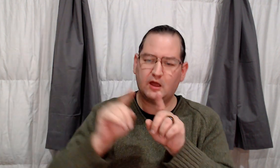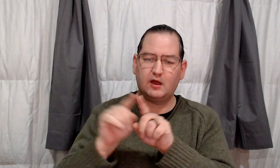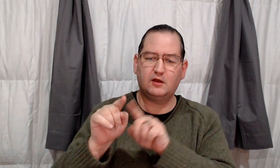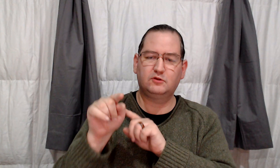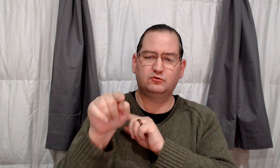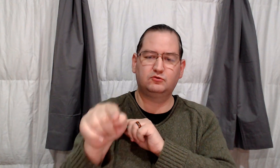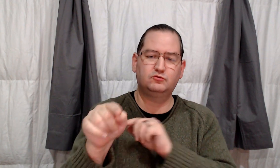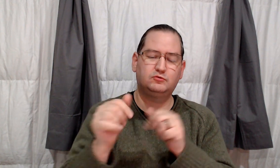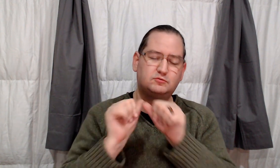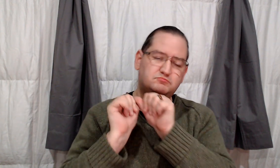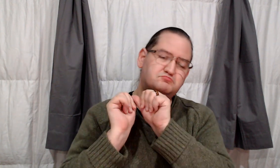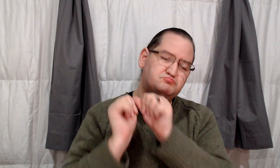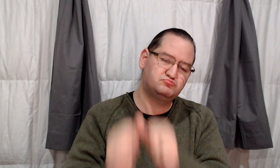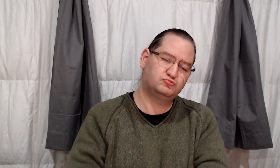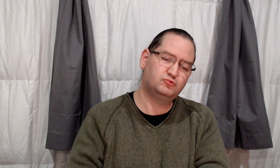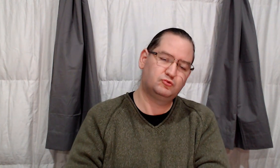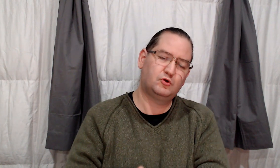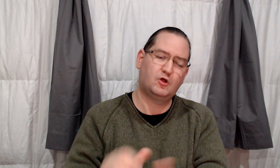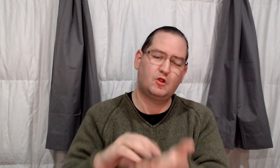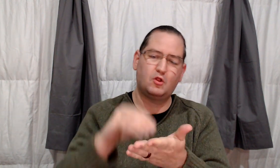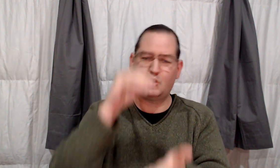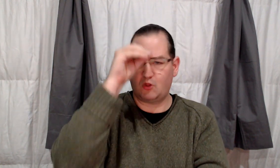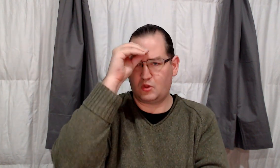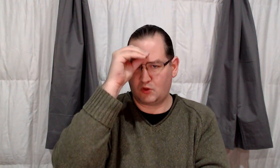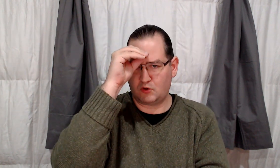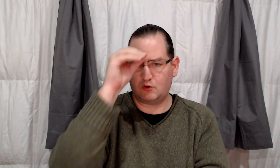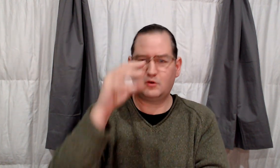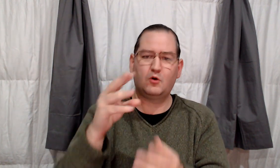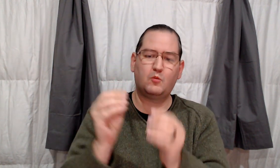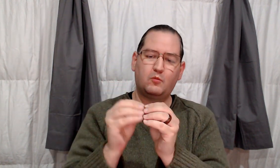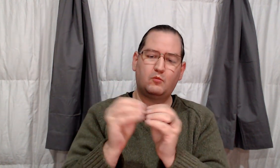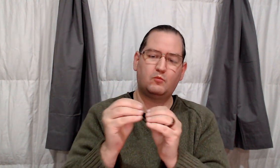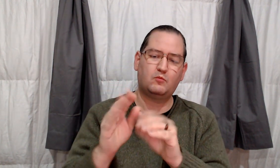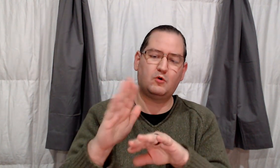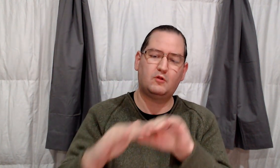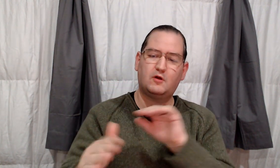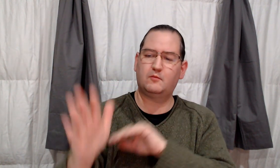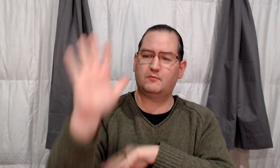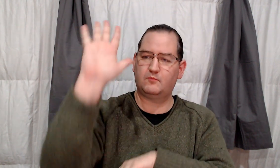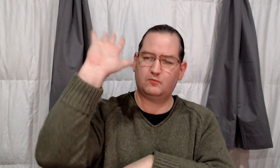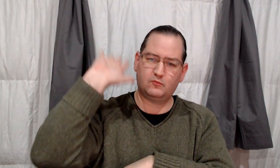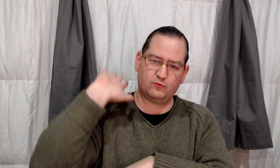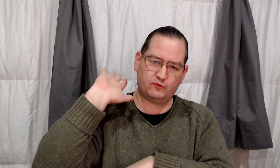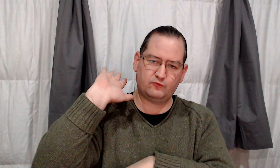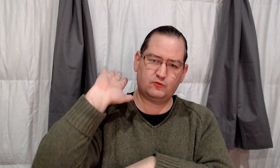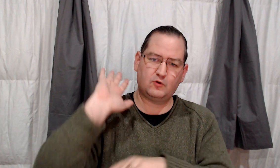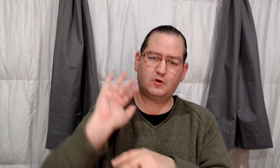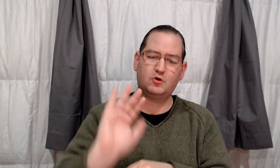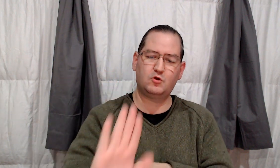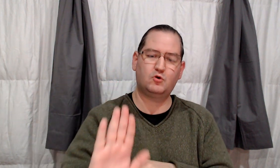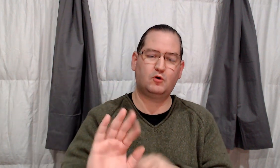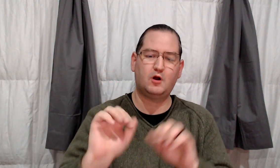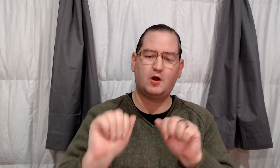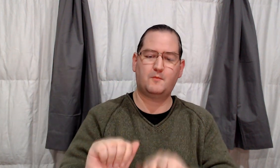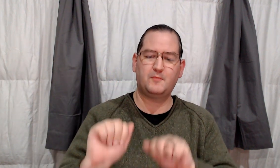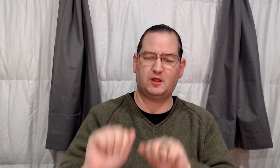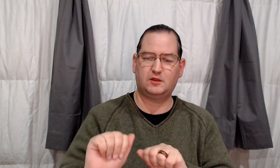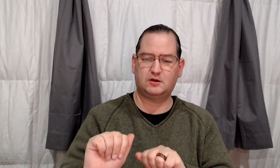even more than before, about your abilities, your capacities to learn as you